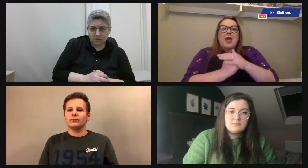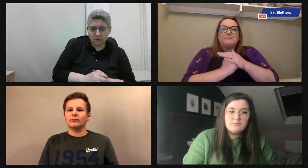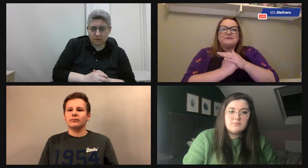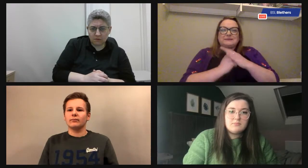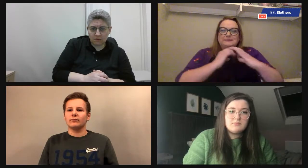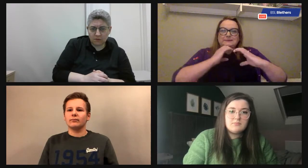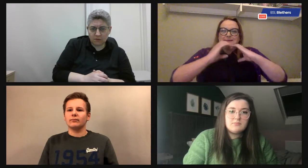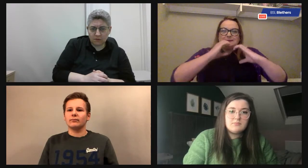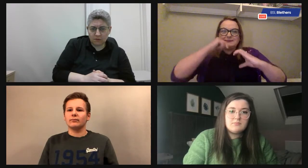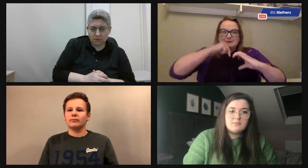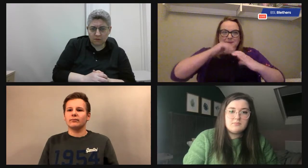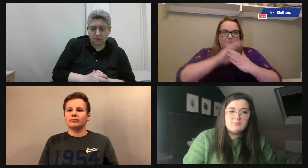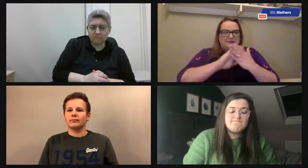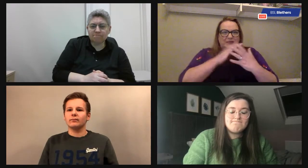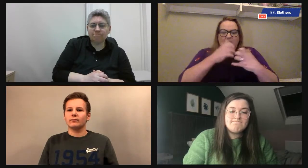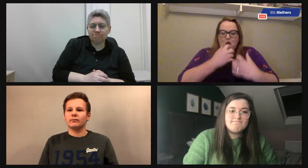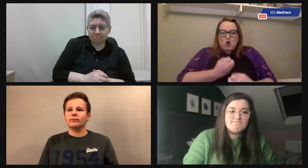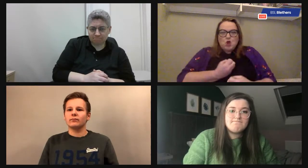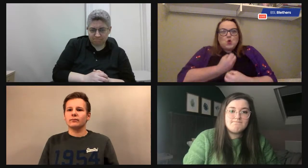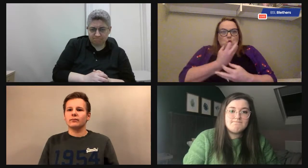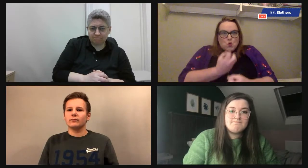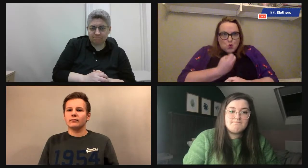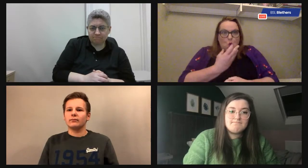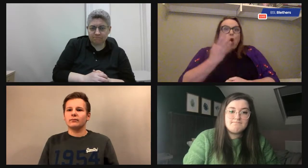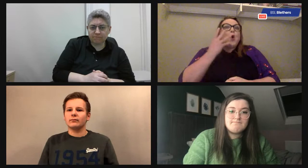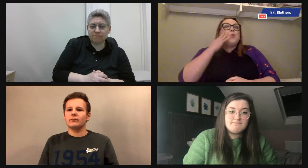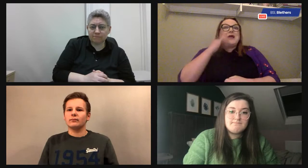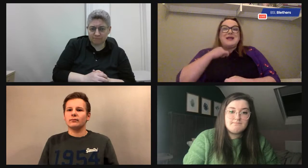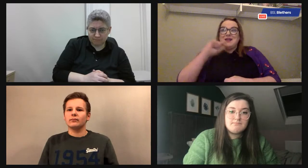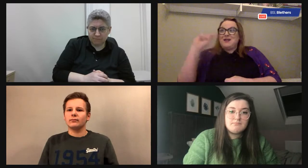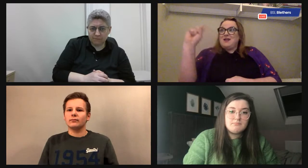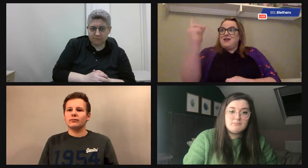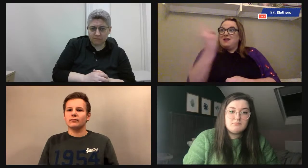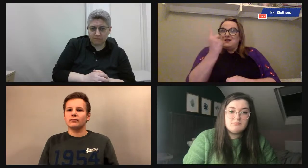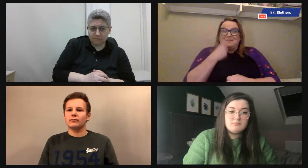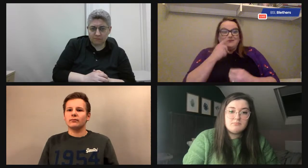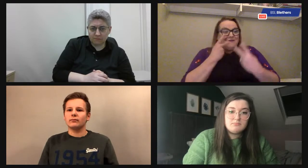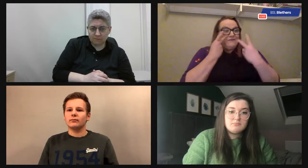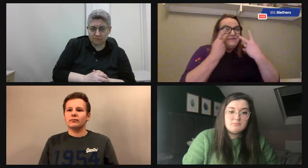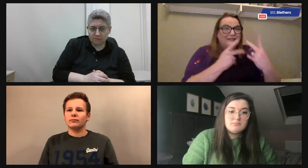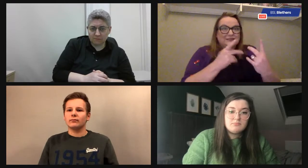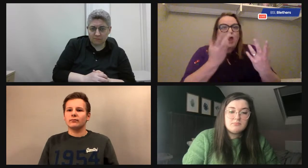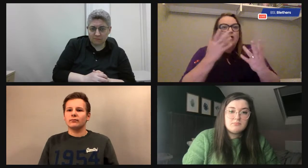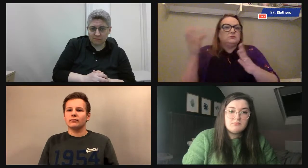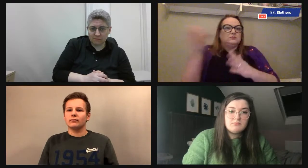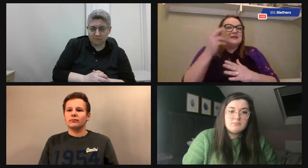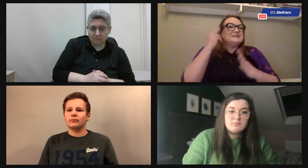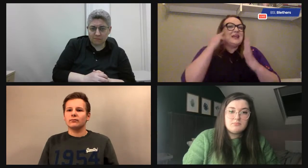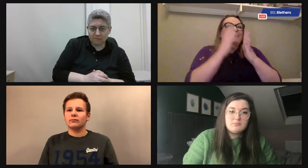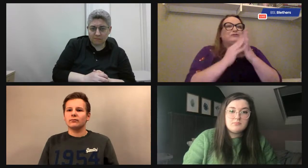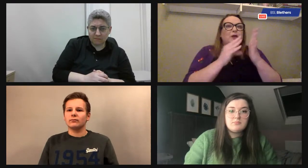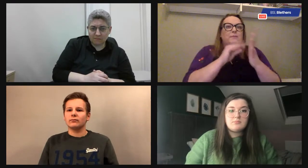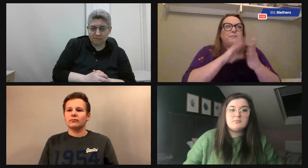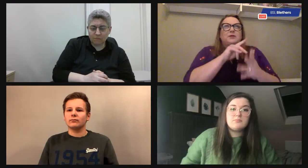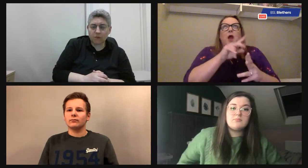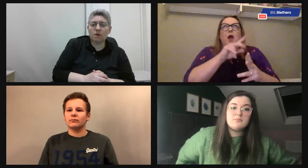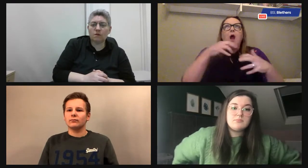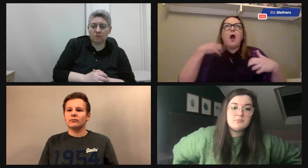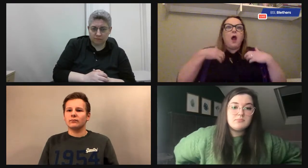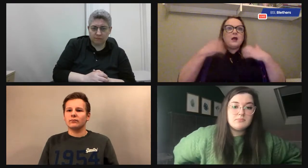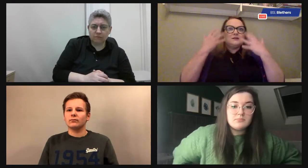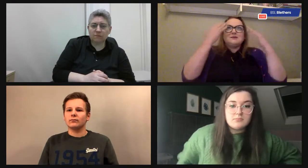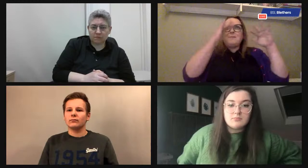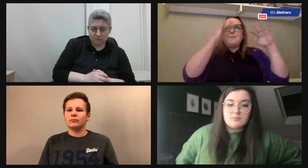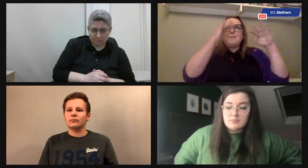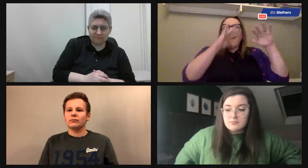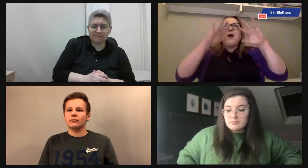where there's been young people that have limited communication. So, for example, when we come to the